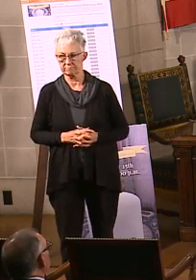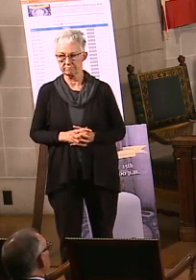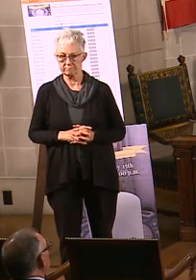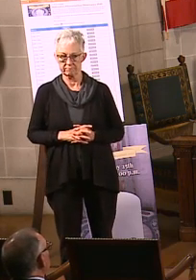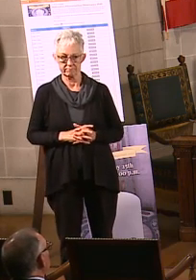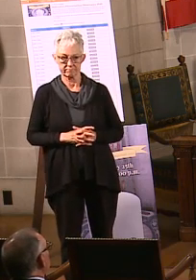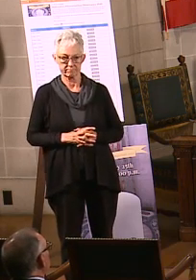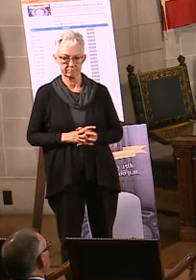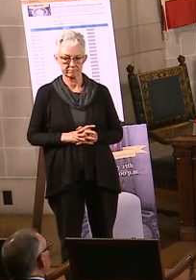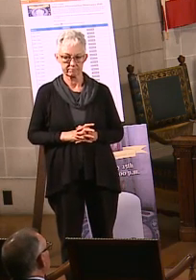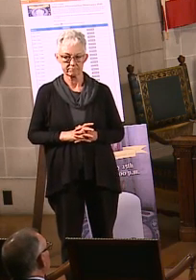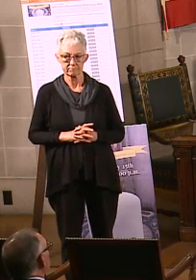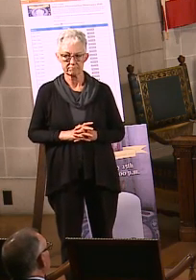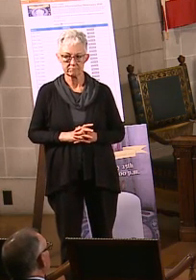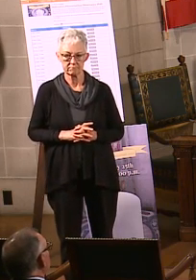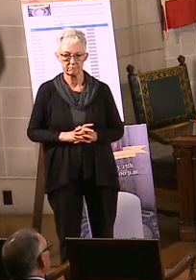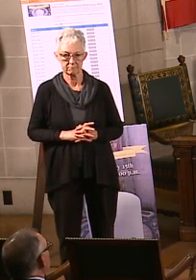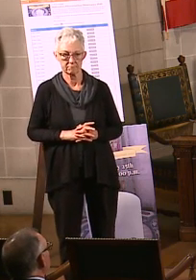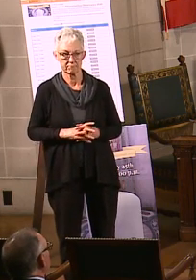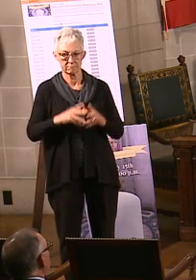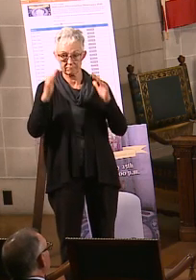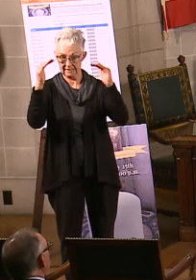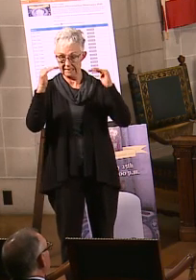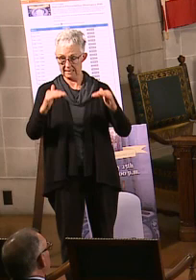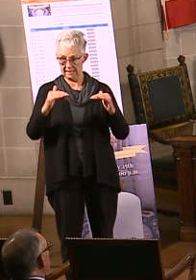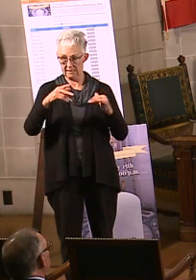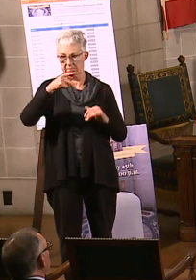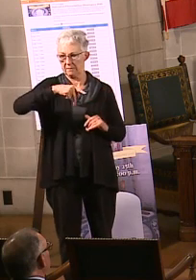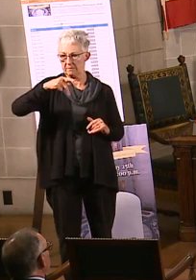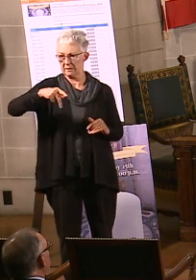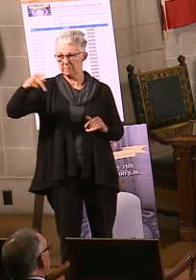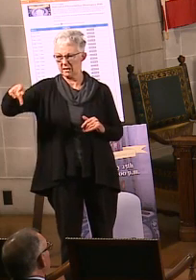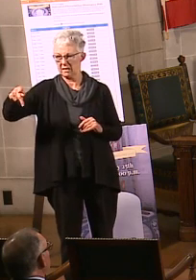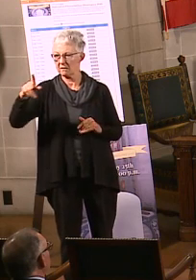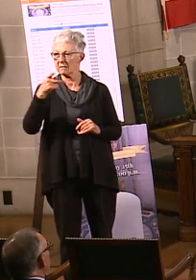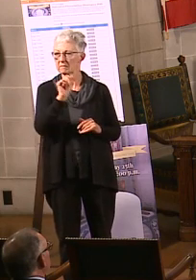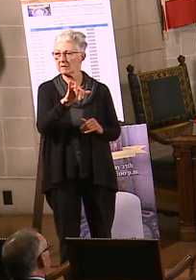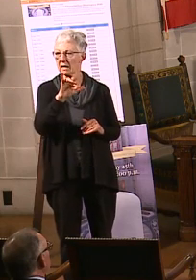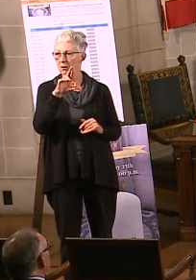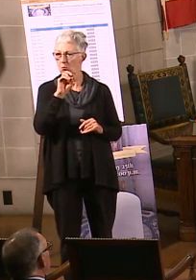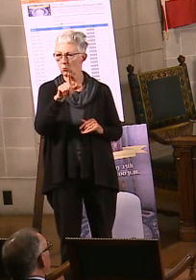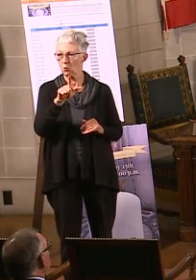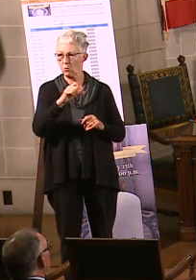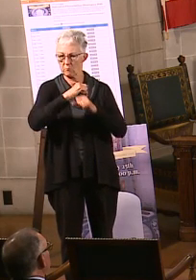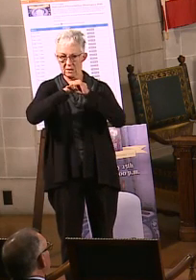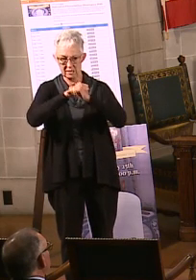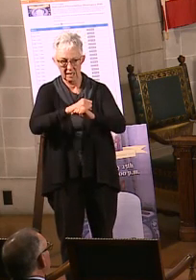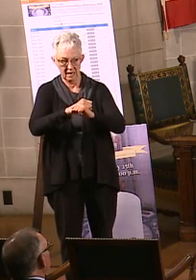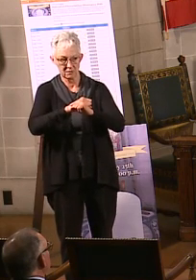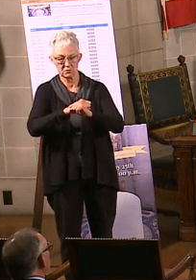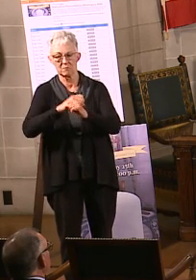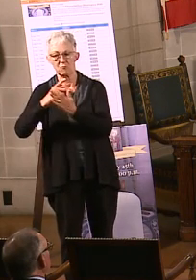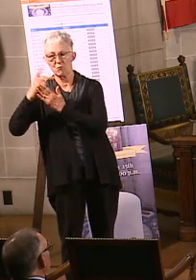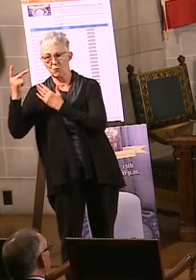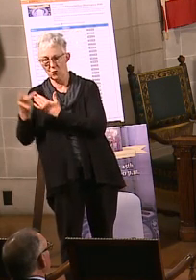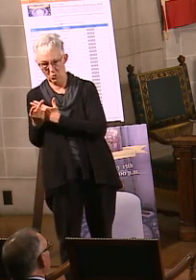Also, want to talk about PPP, the Payroll Protection Program, not to be confused with